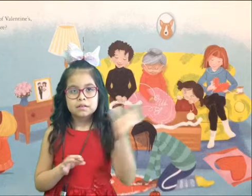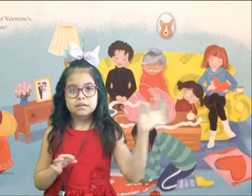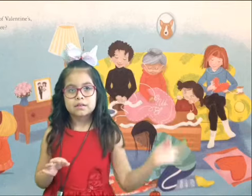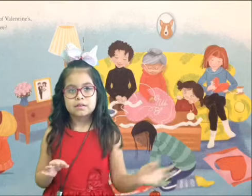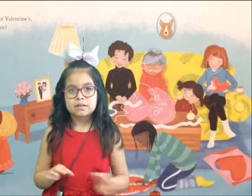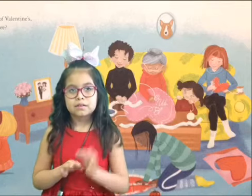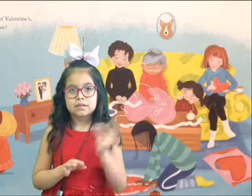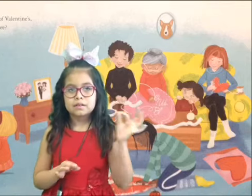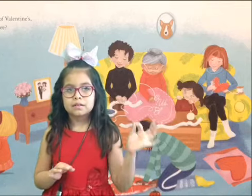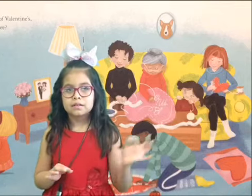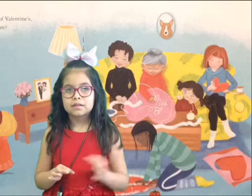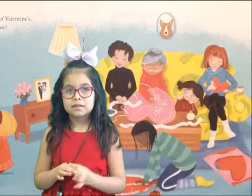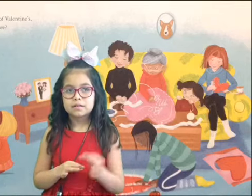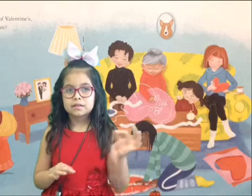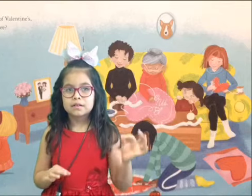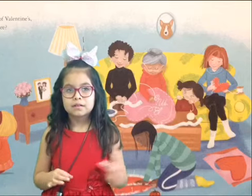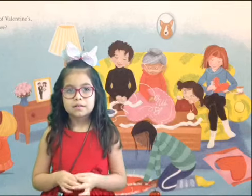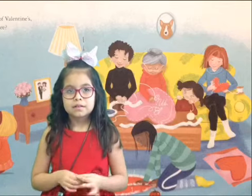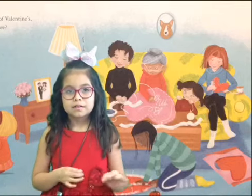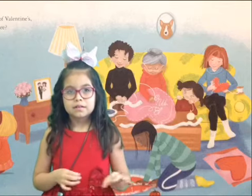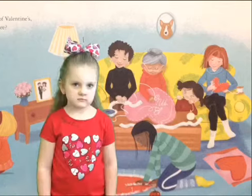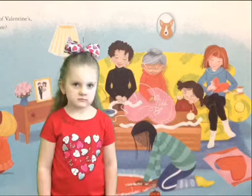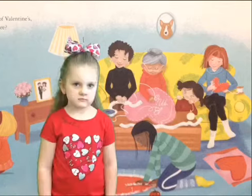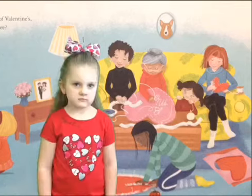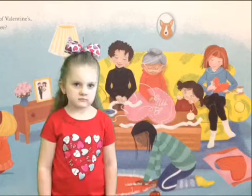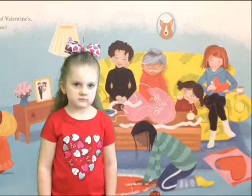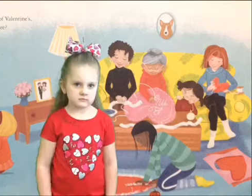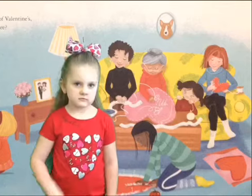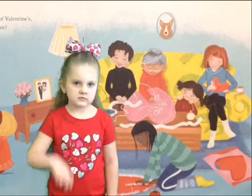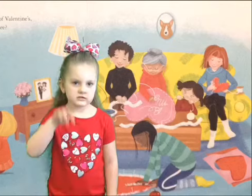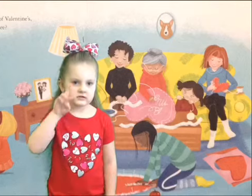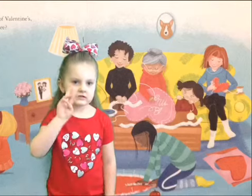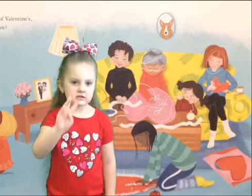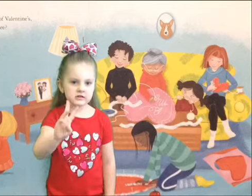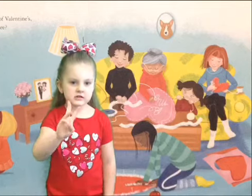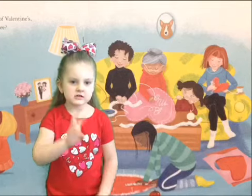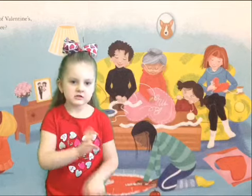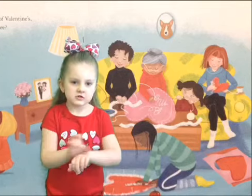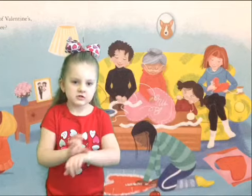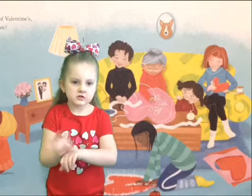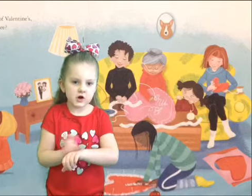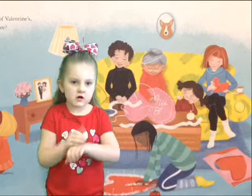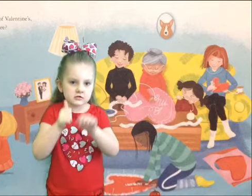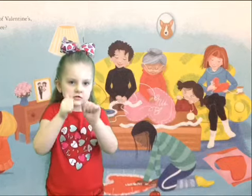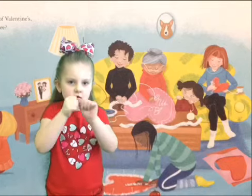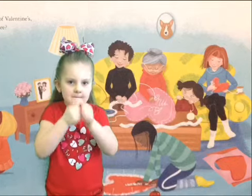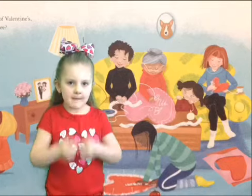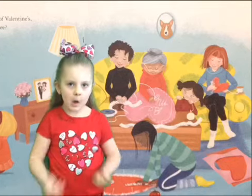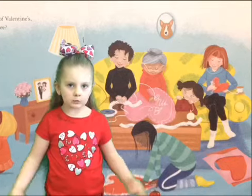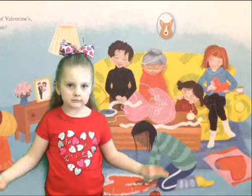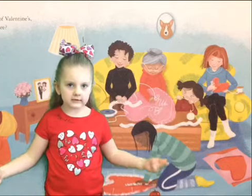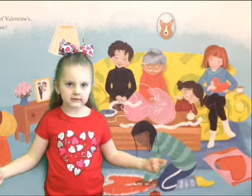chocolate mutton,